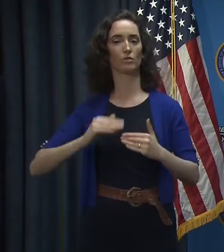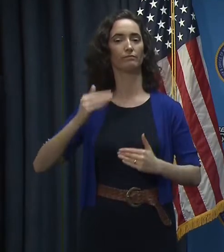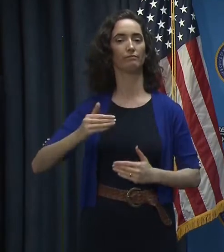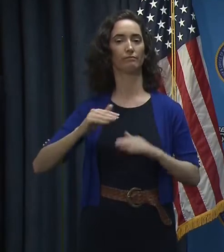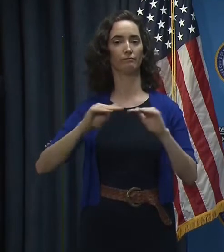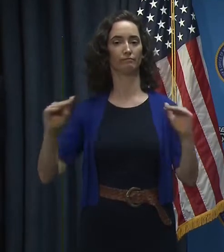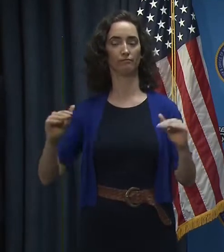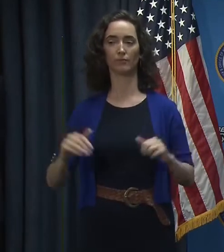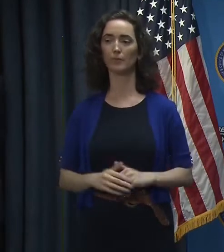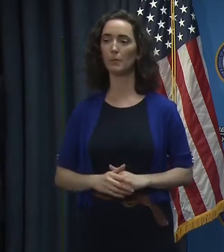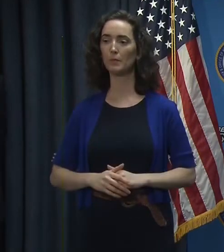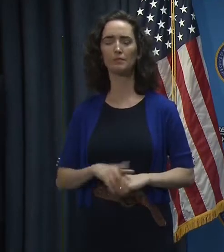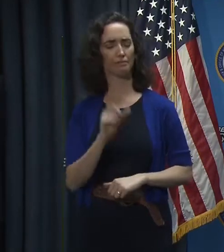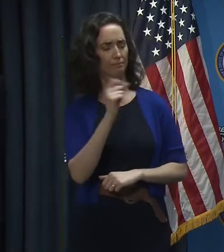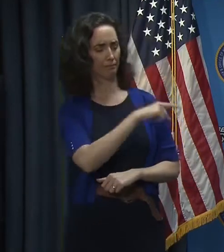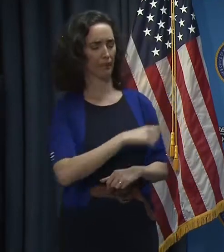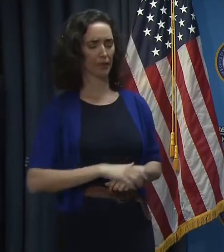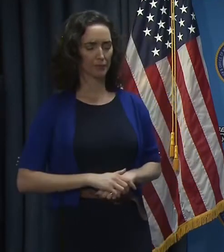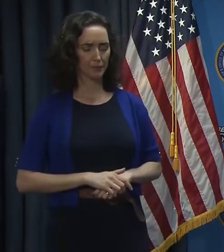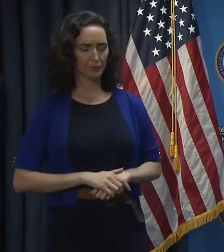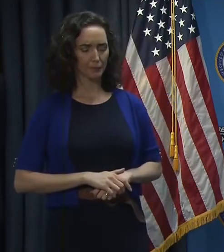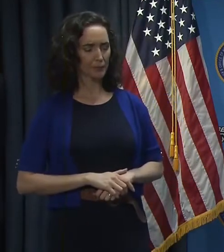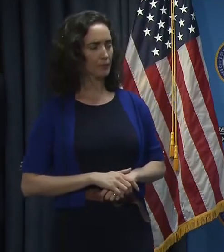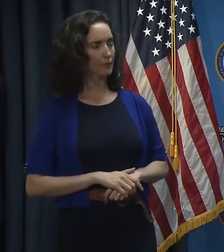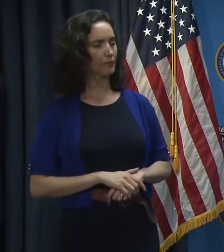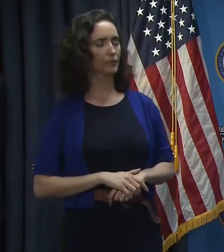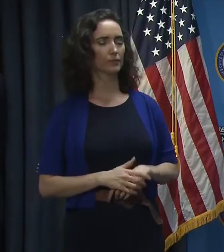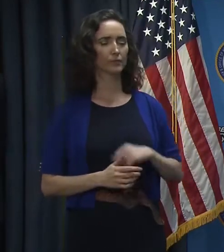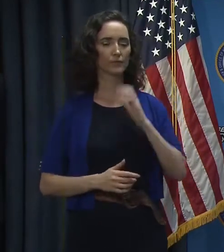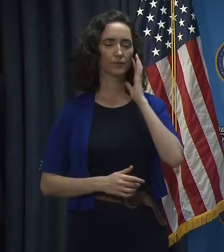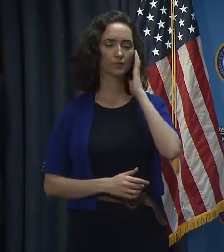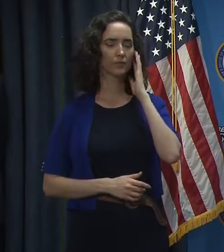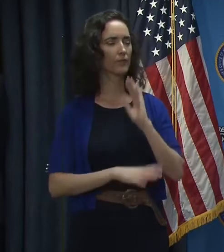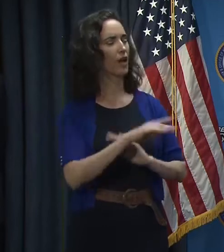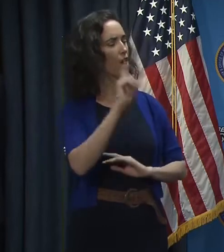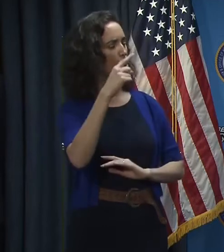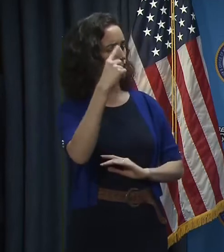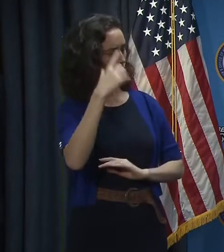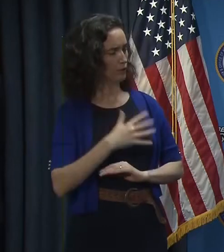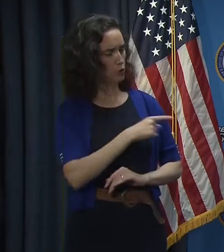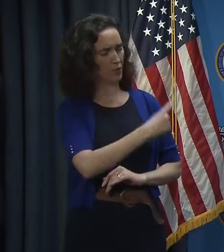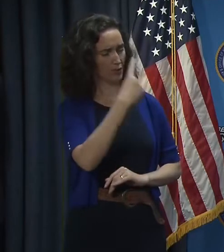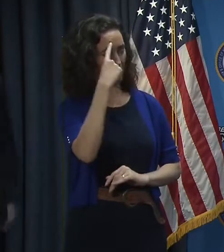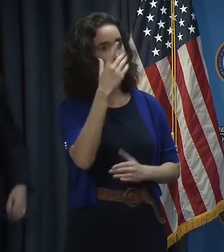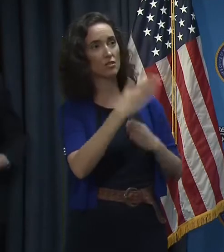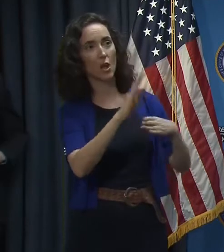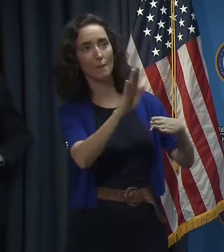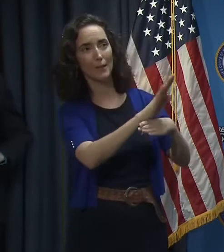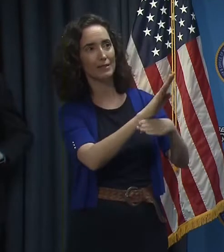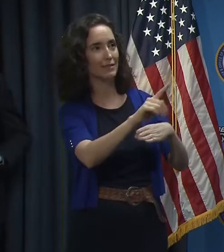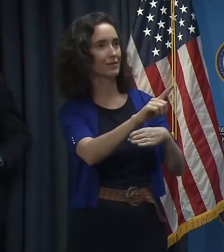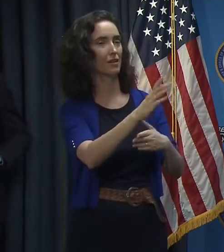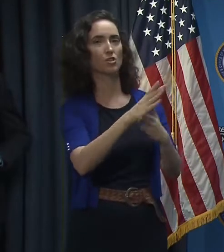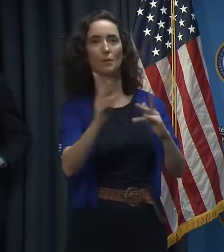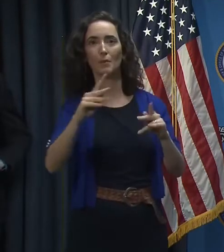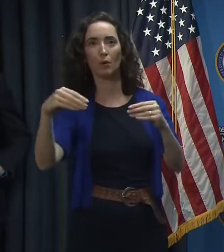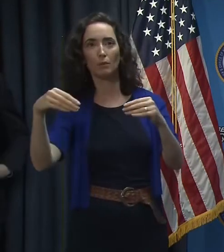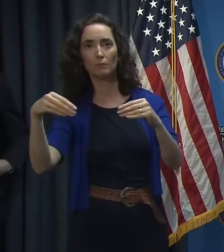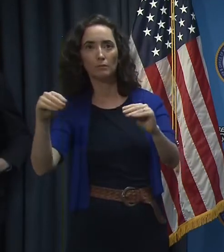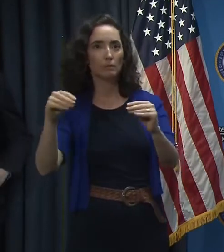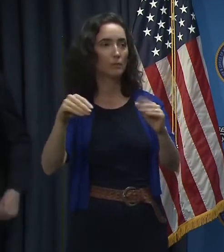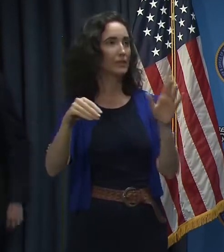ma'am. Governor, do you think that there are some businesses and retailers that don't understand they are currently allowed to be